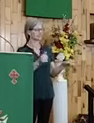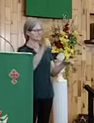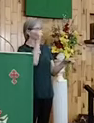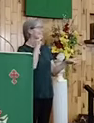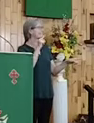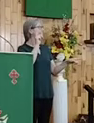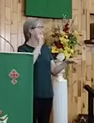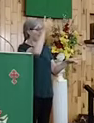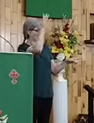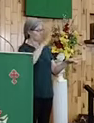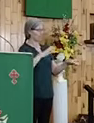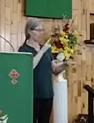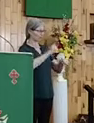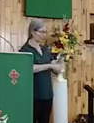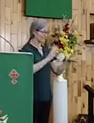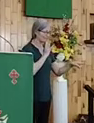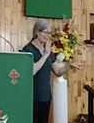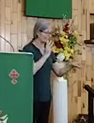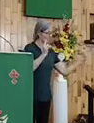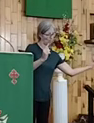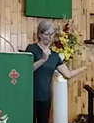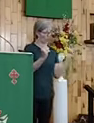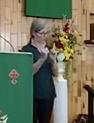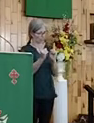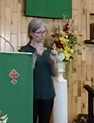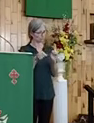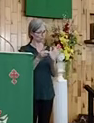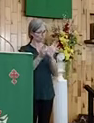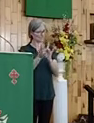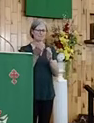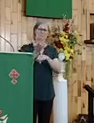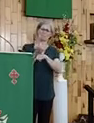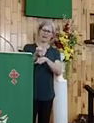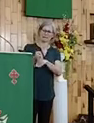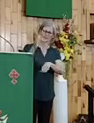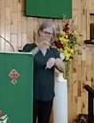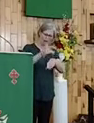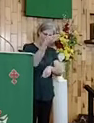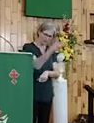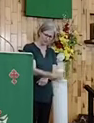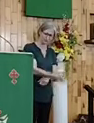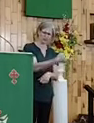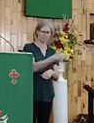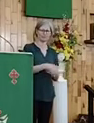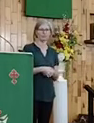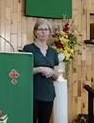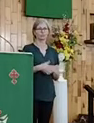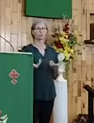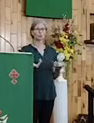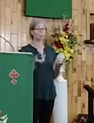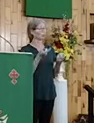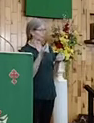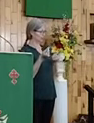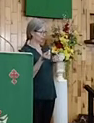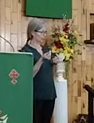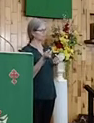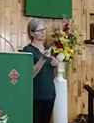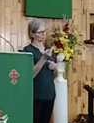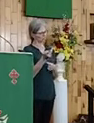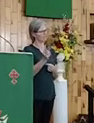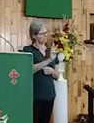speech impediment, and they begged him to lay his hand on him. And so he took him off by